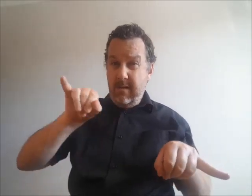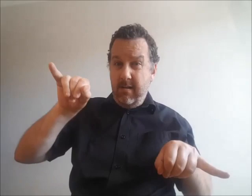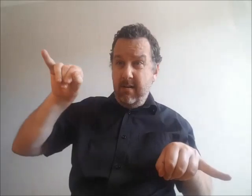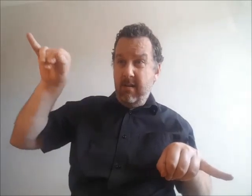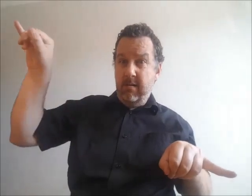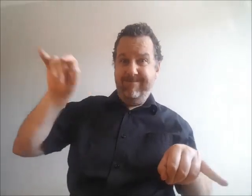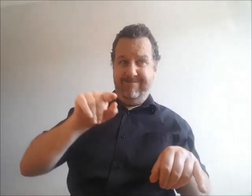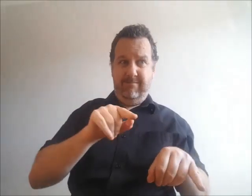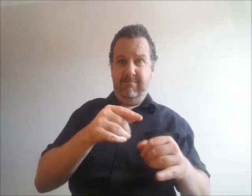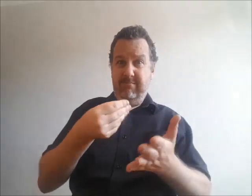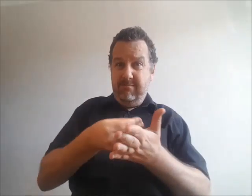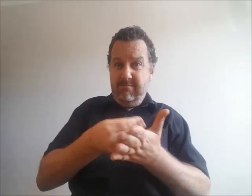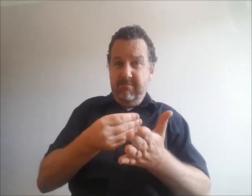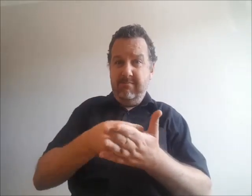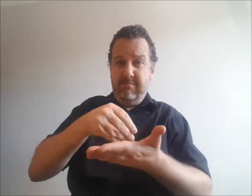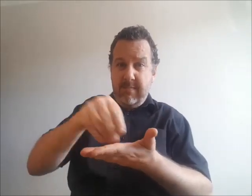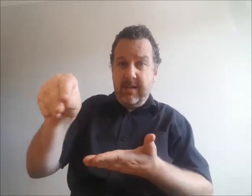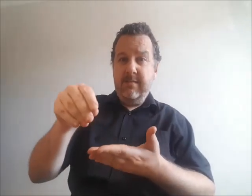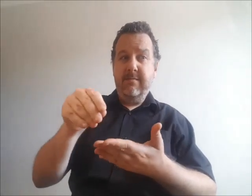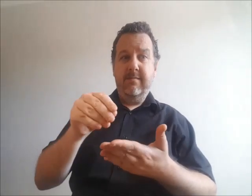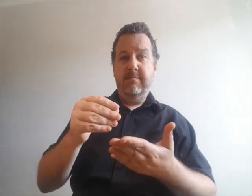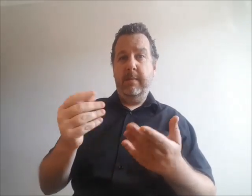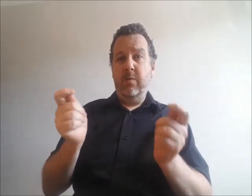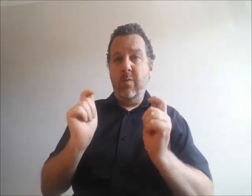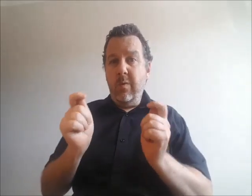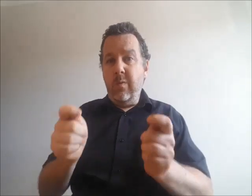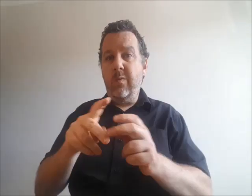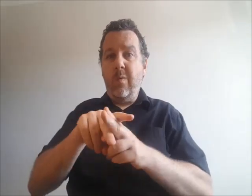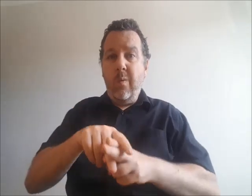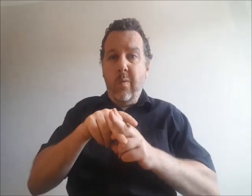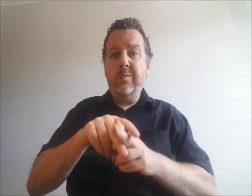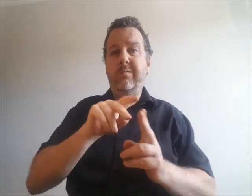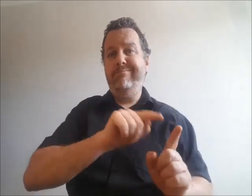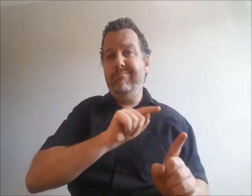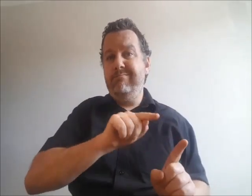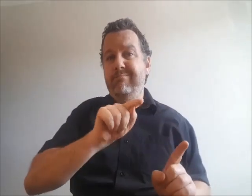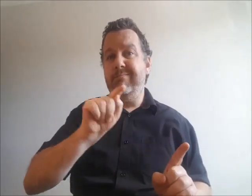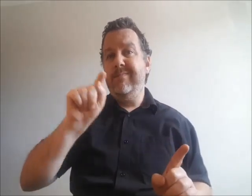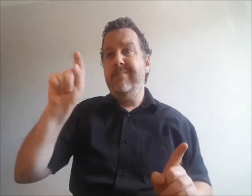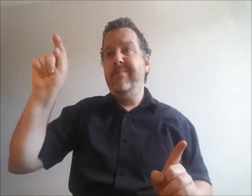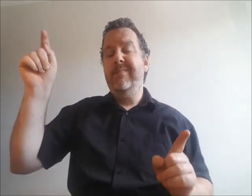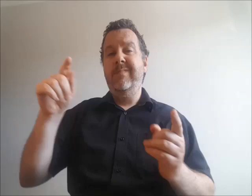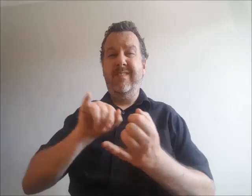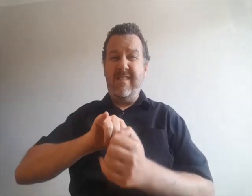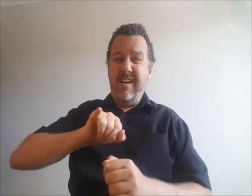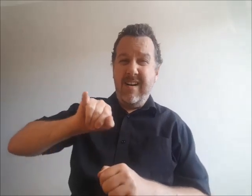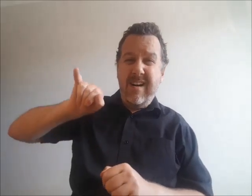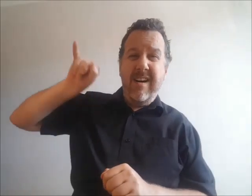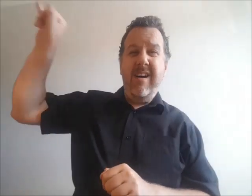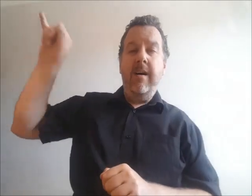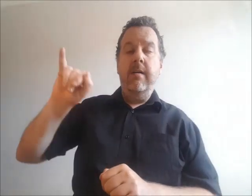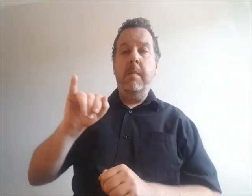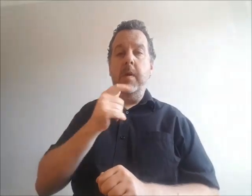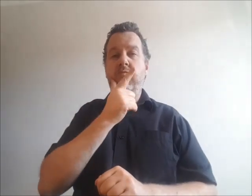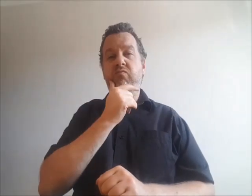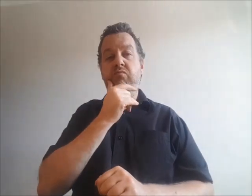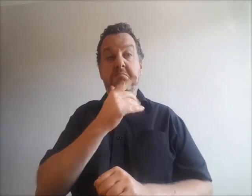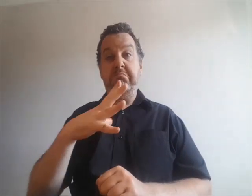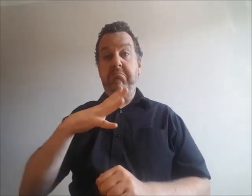far from Dublin, and there was considerable cost involved in, horse-drawn carriage transport to and from Kerry and Dublin. So maybe it